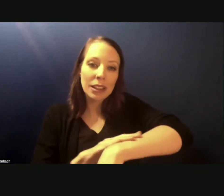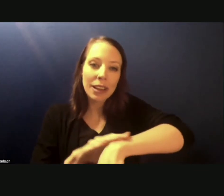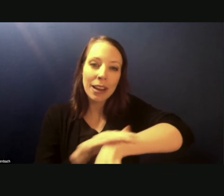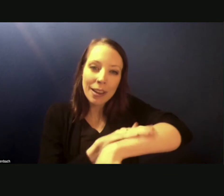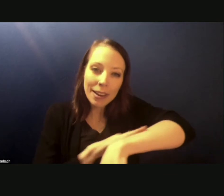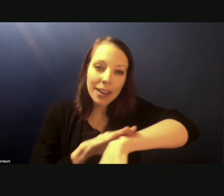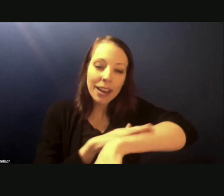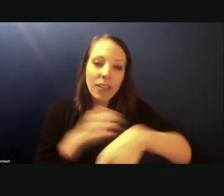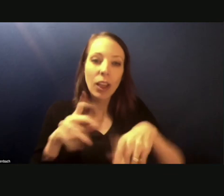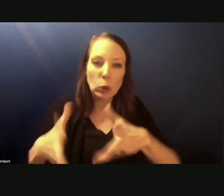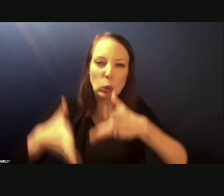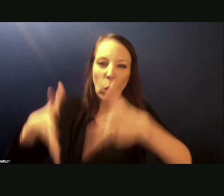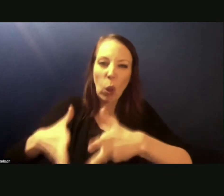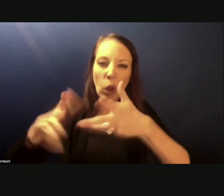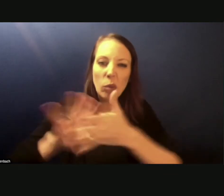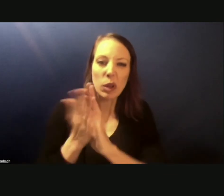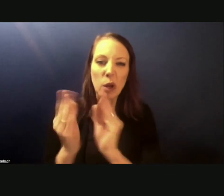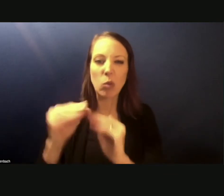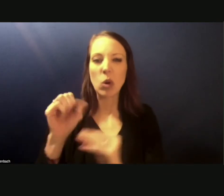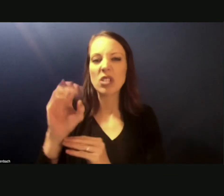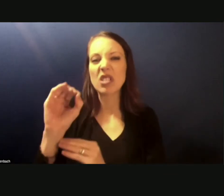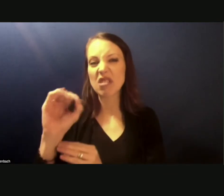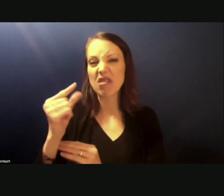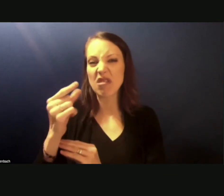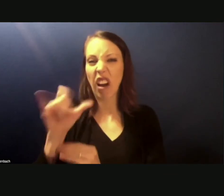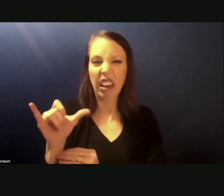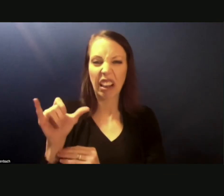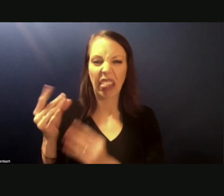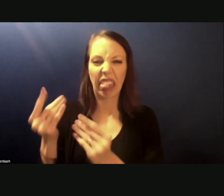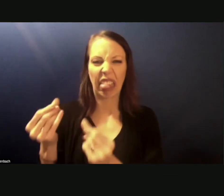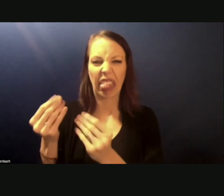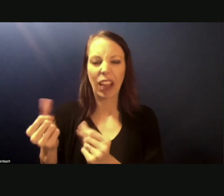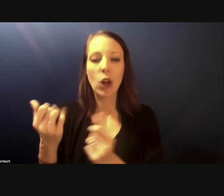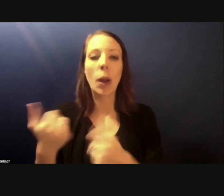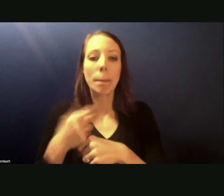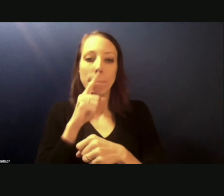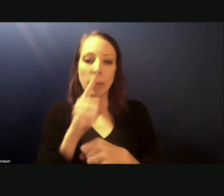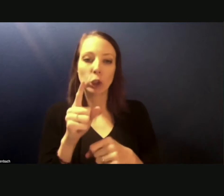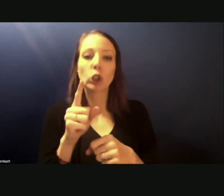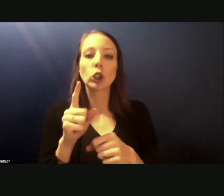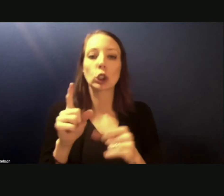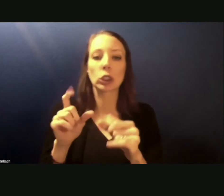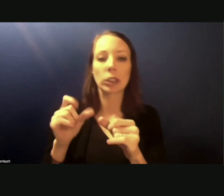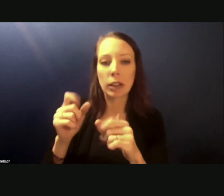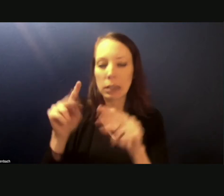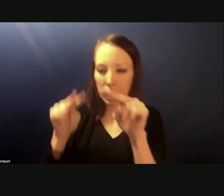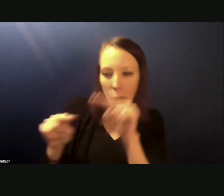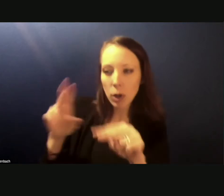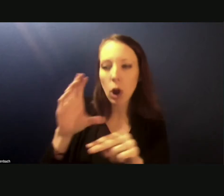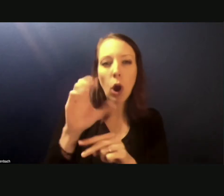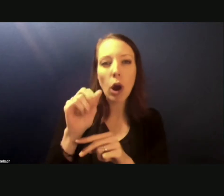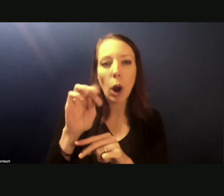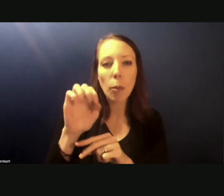let it sit too long in the oil, it will make it more soggy. So what you want to do is you want to measure your caramelization. You want to kind of keep an eye and just